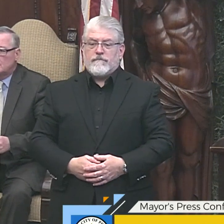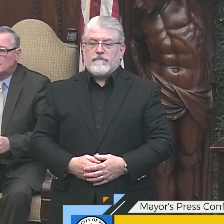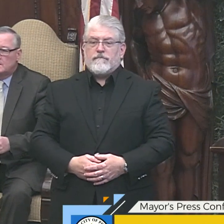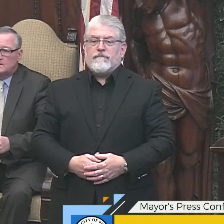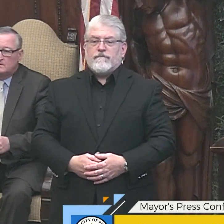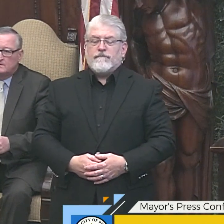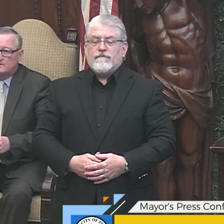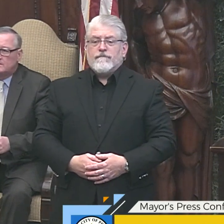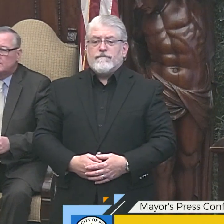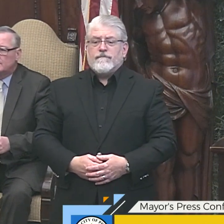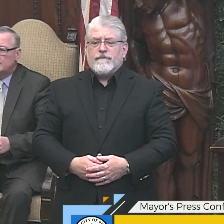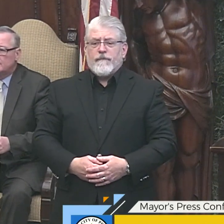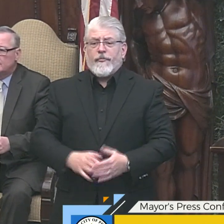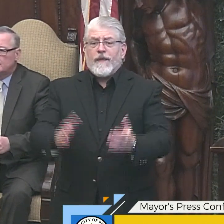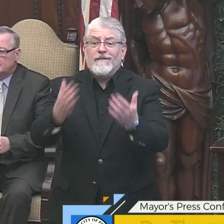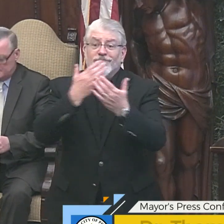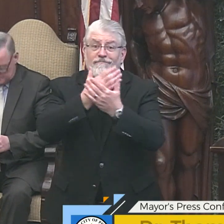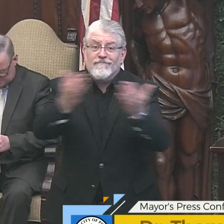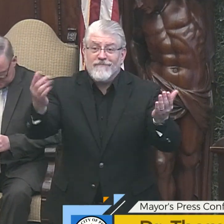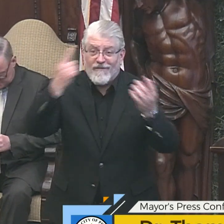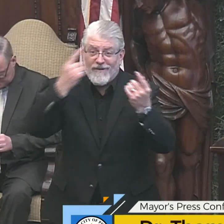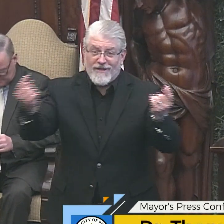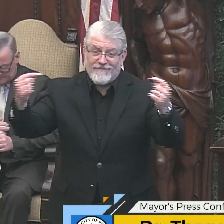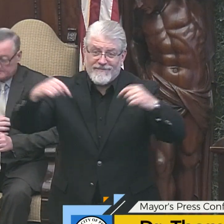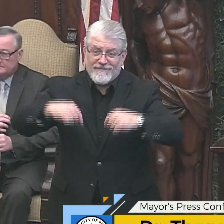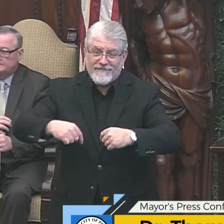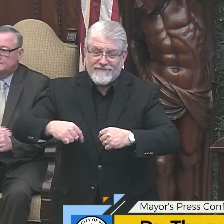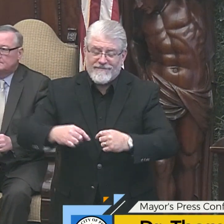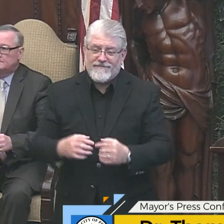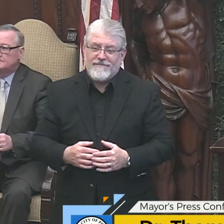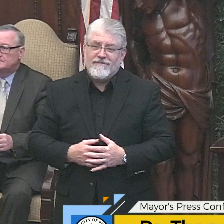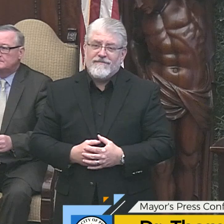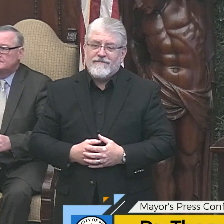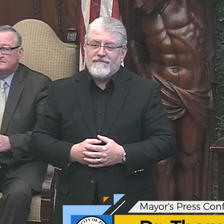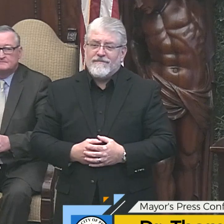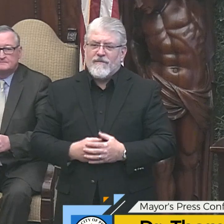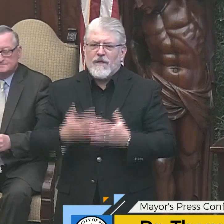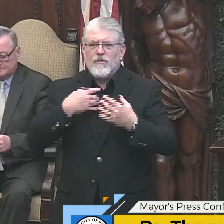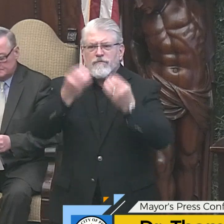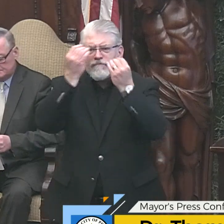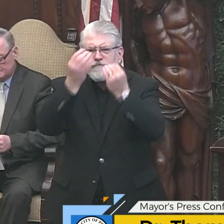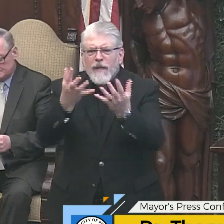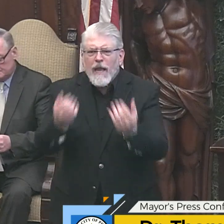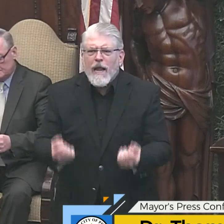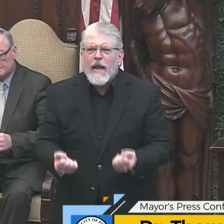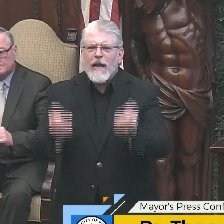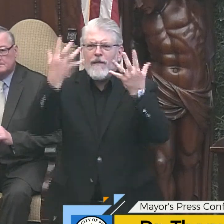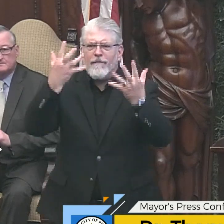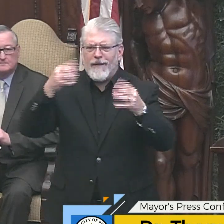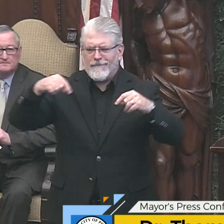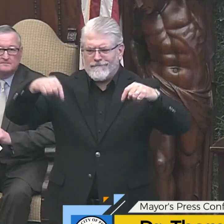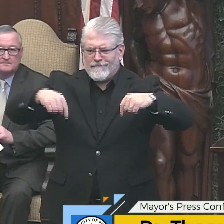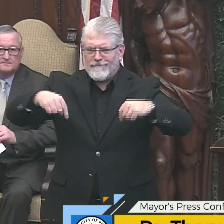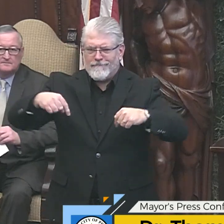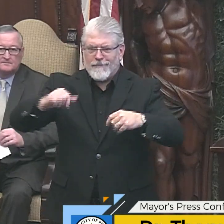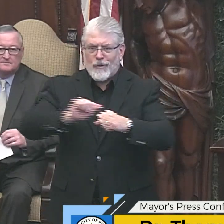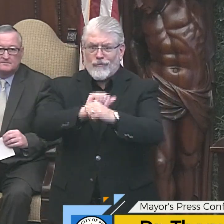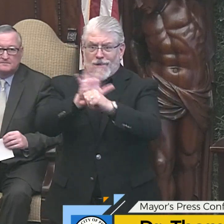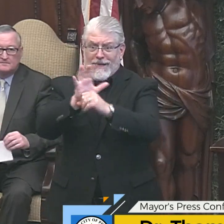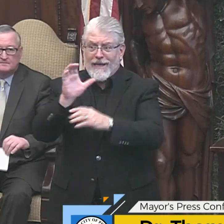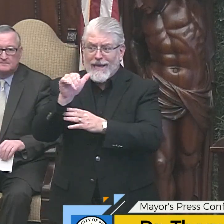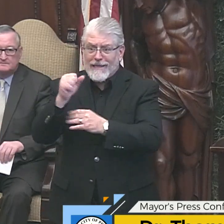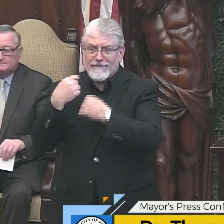All right, thank you for coming. So first I want to update you on case counts, and then I want to update you on testing and some general health